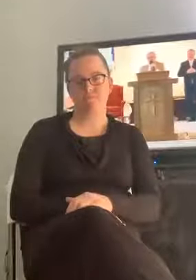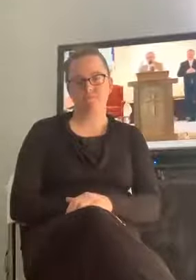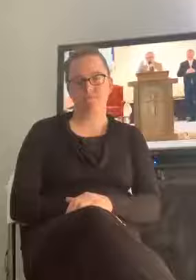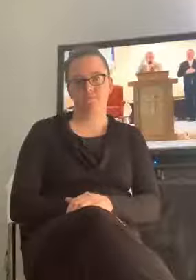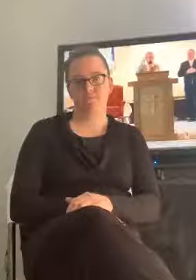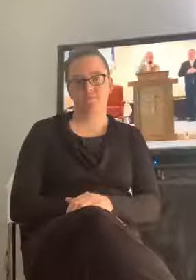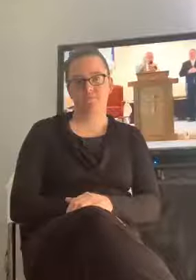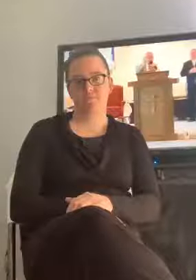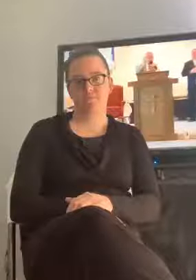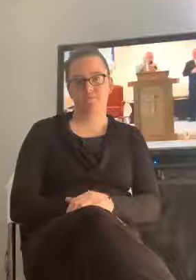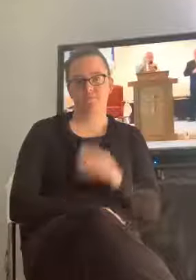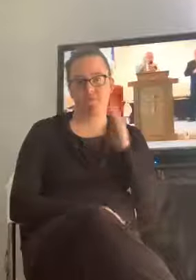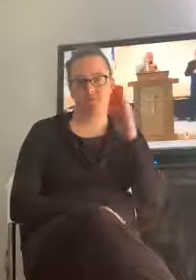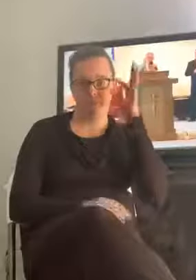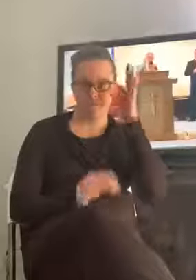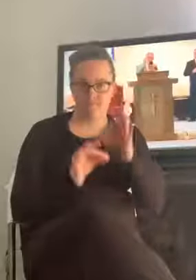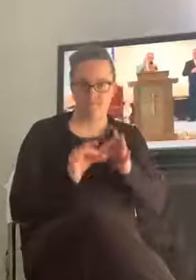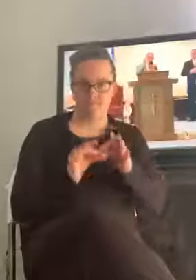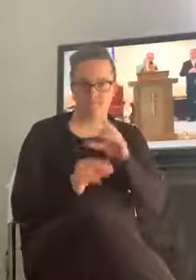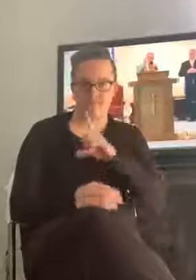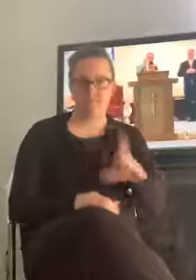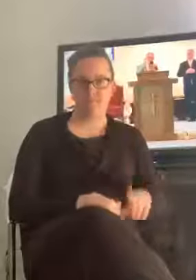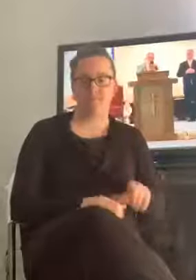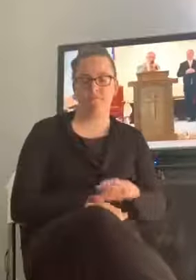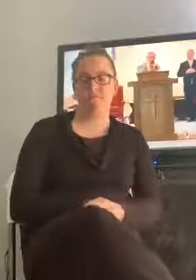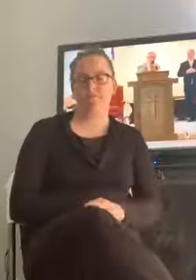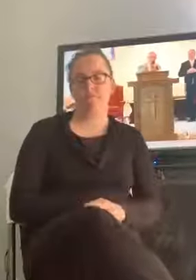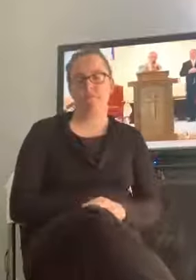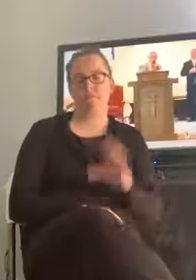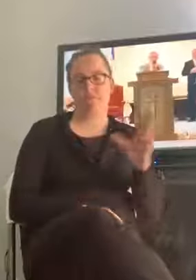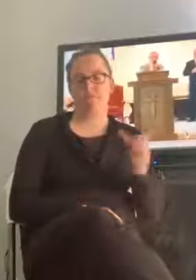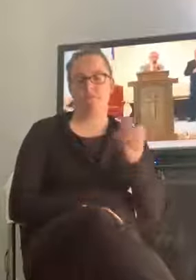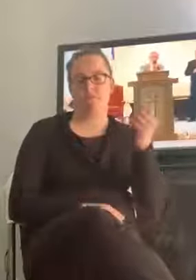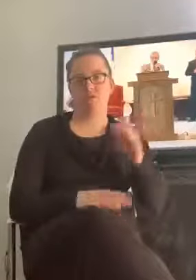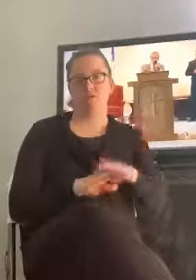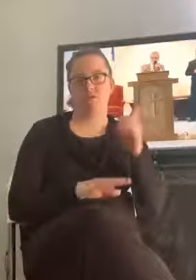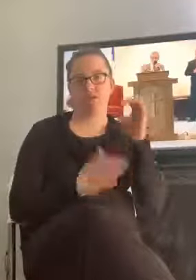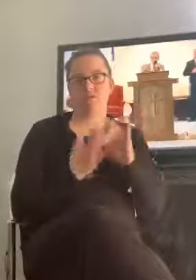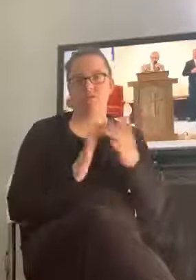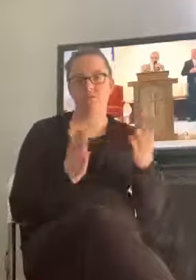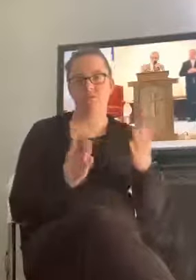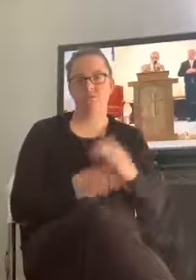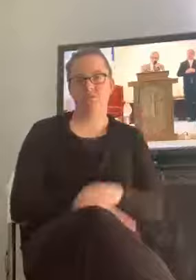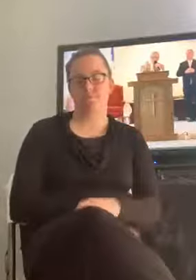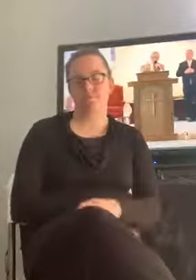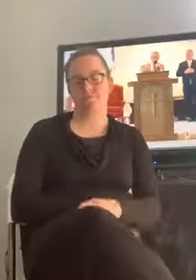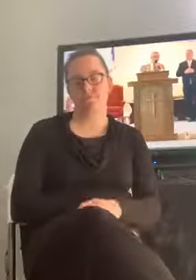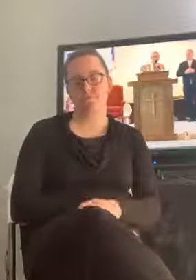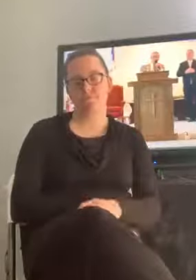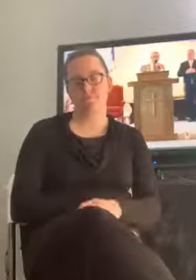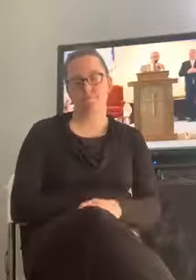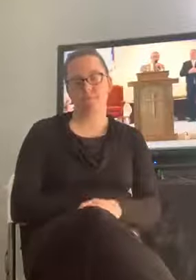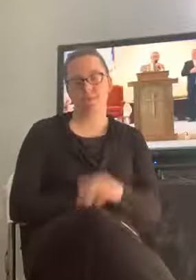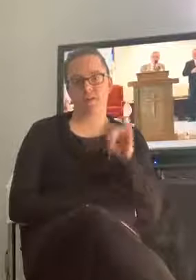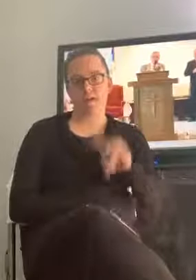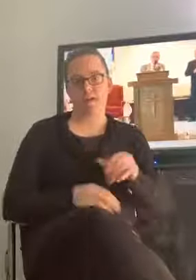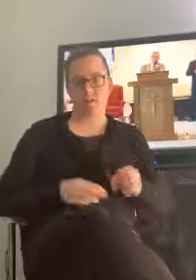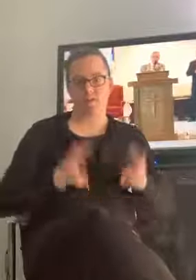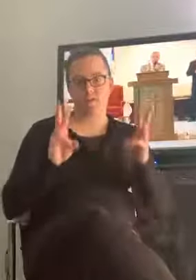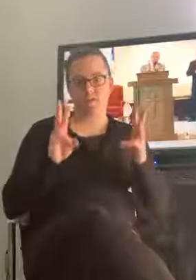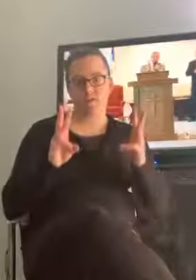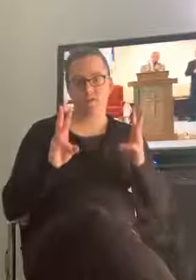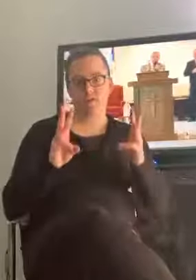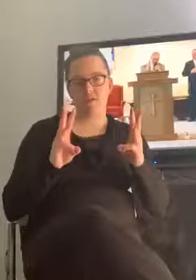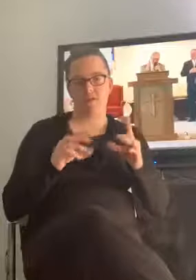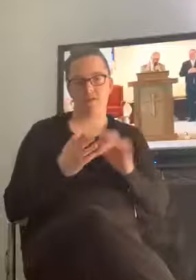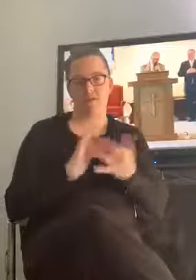Just be faithful unto the Lord. Right. Hold on to His word so that the word can be